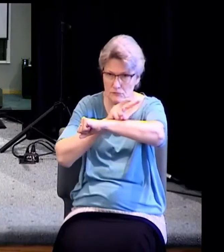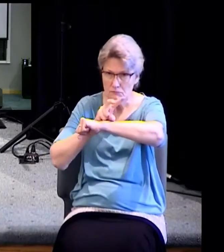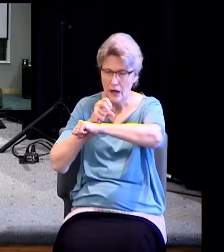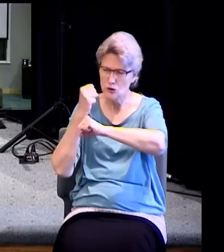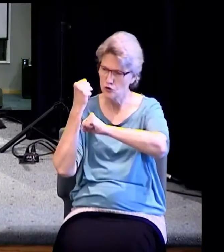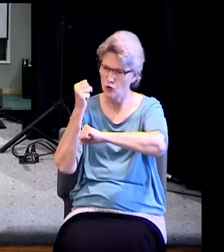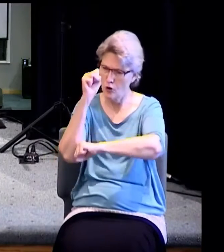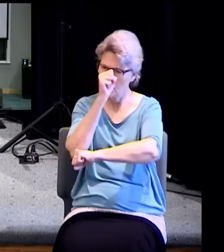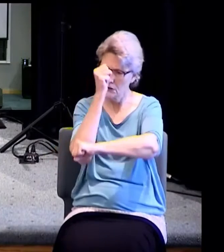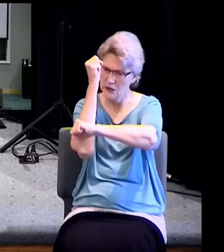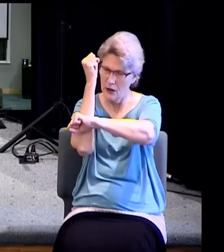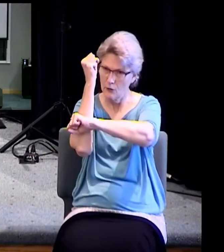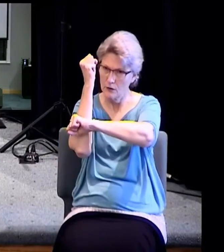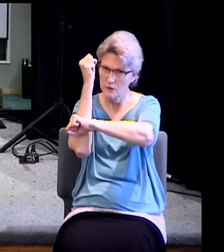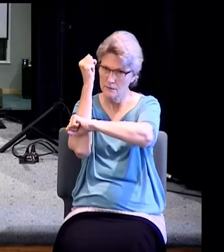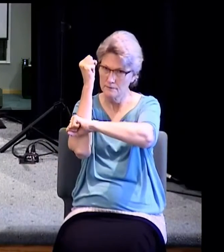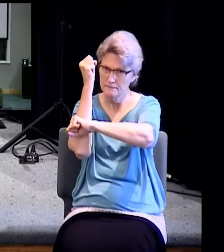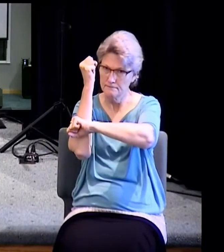strong tower.